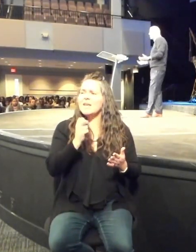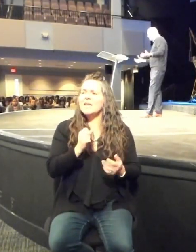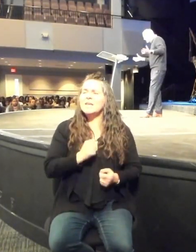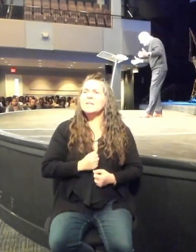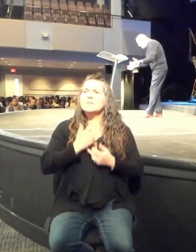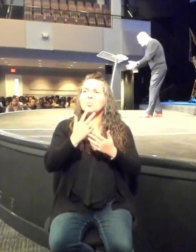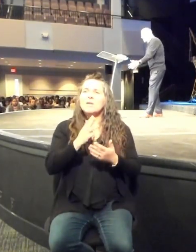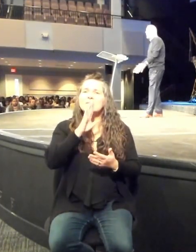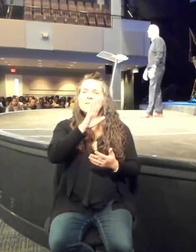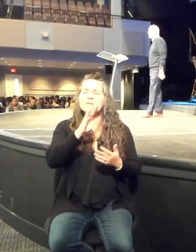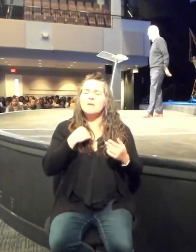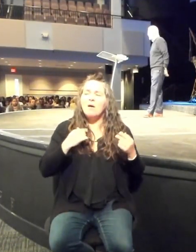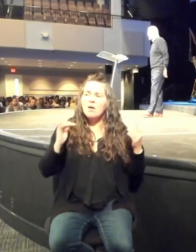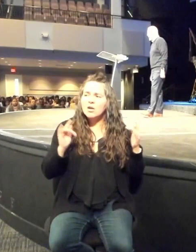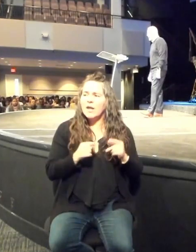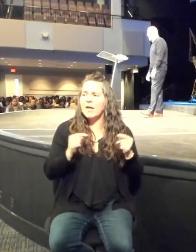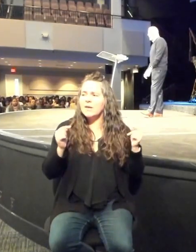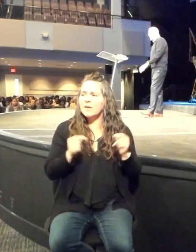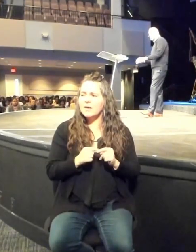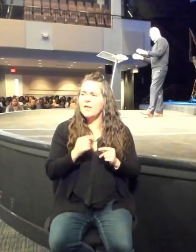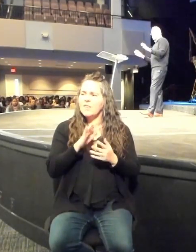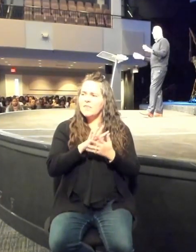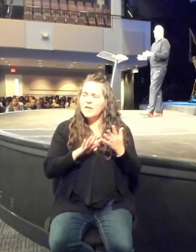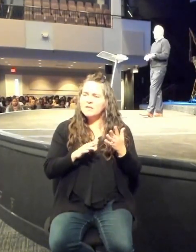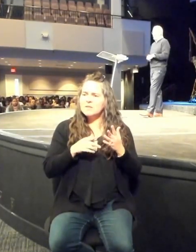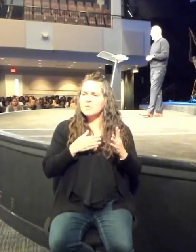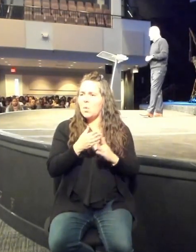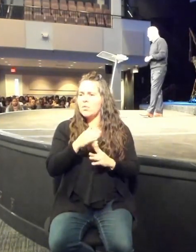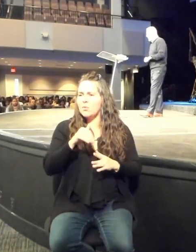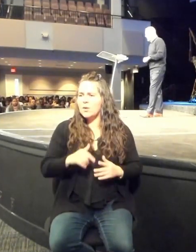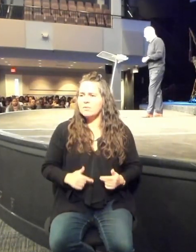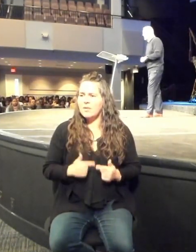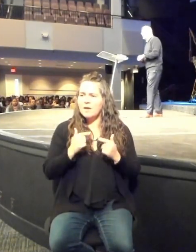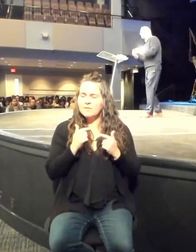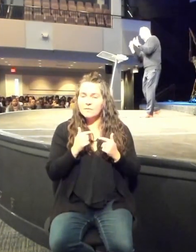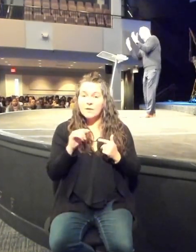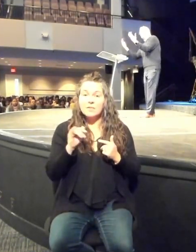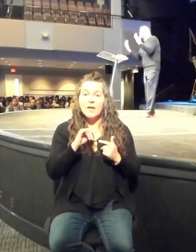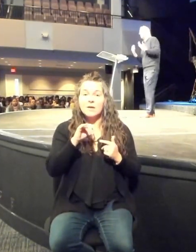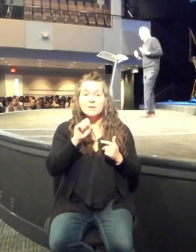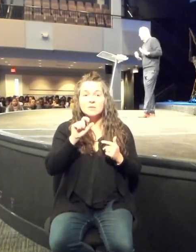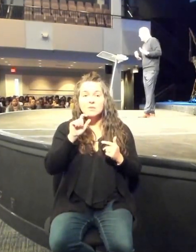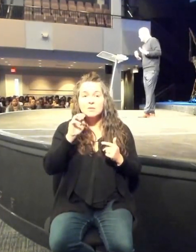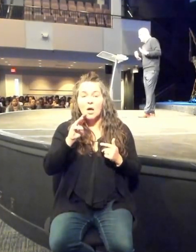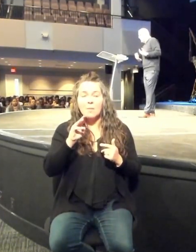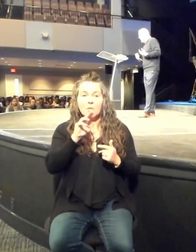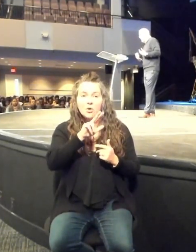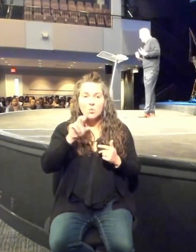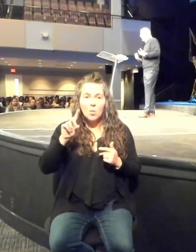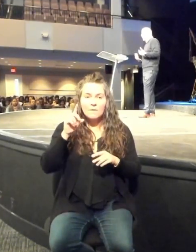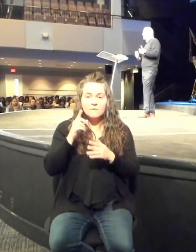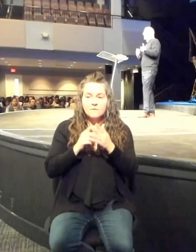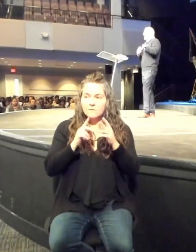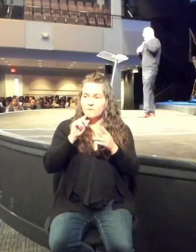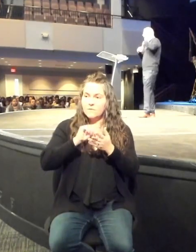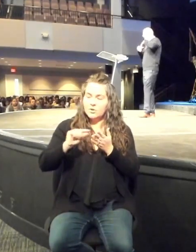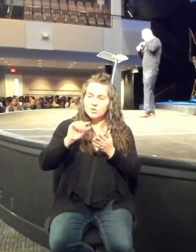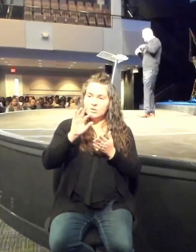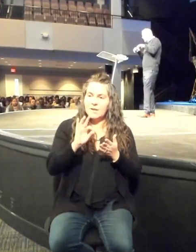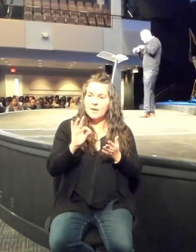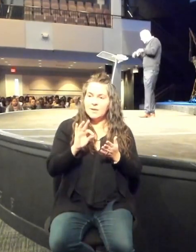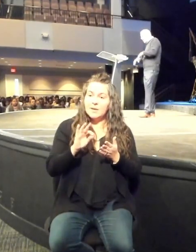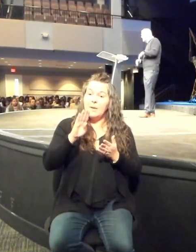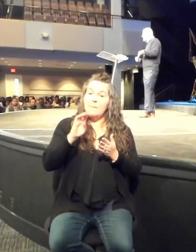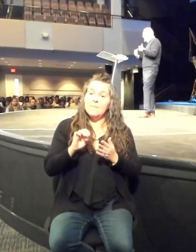distress, stuff he's going through in his life. Like Psalm 31, verse 9, where he writes, "Be merciful to me, Lord, for I am